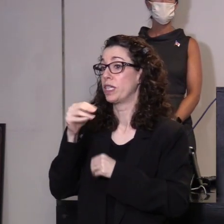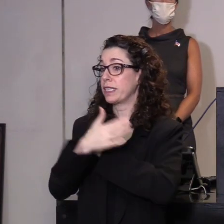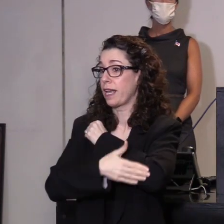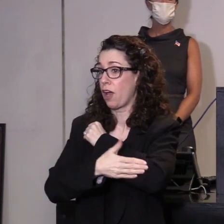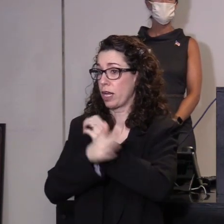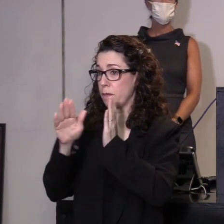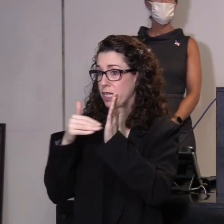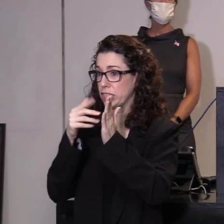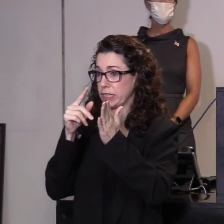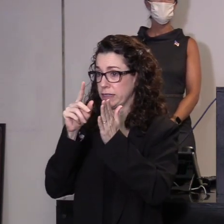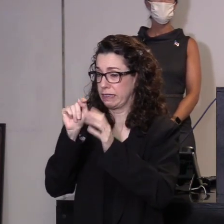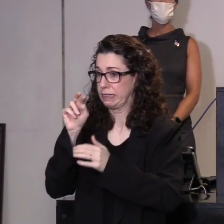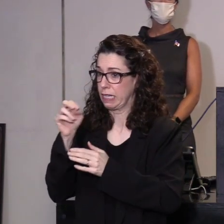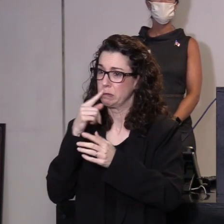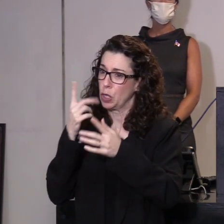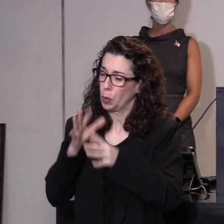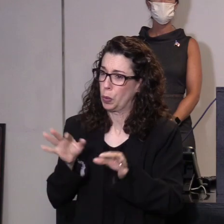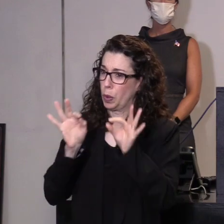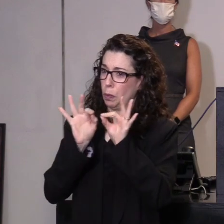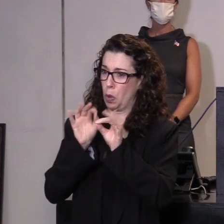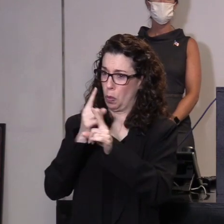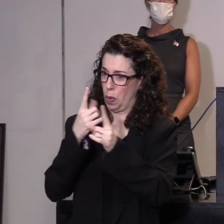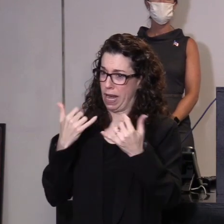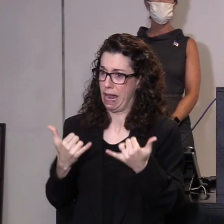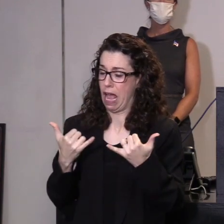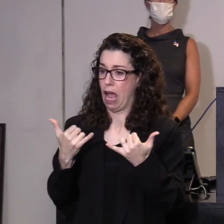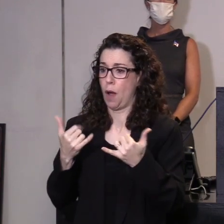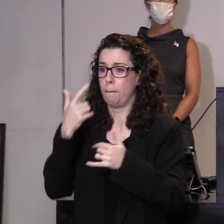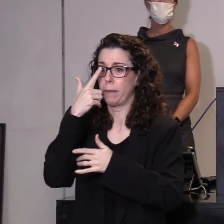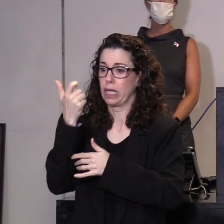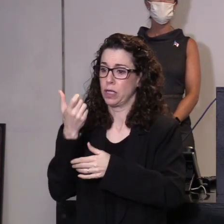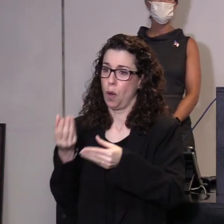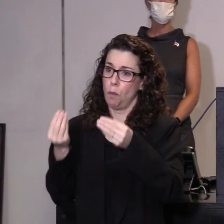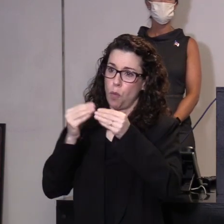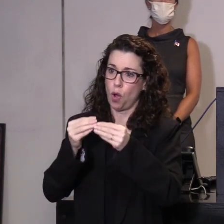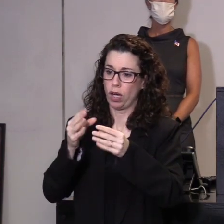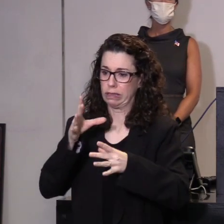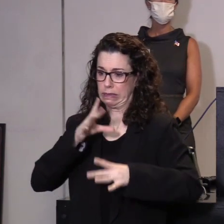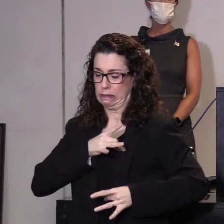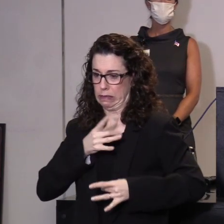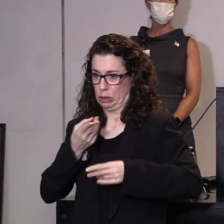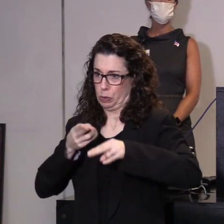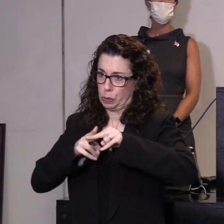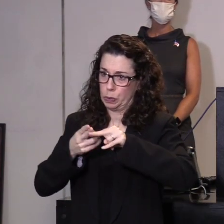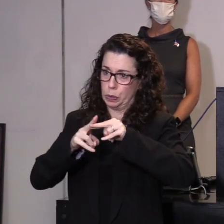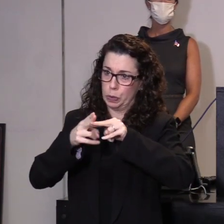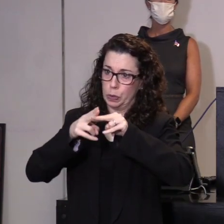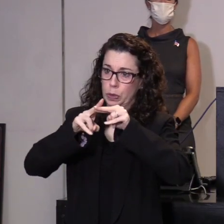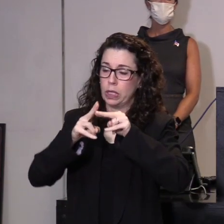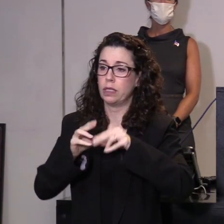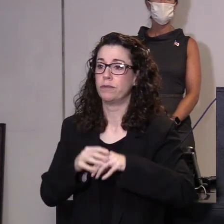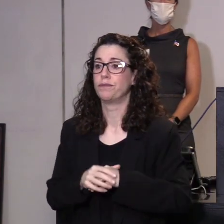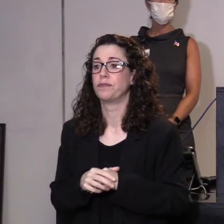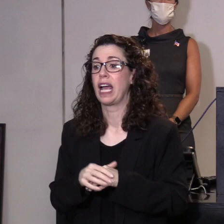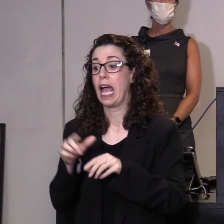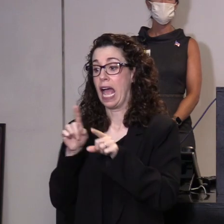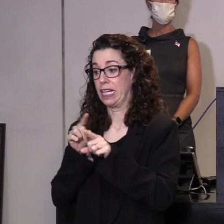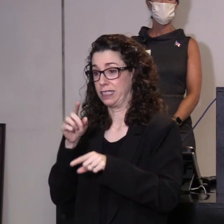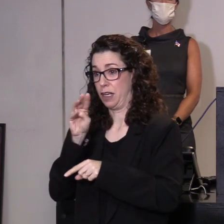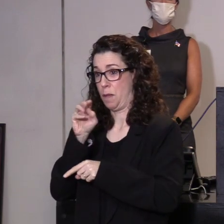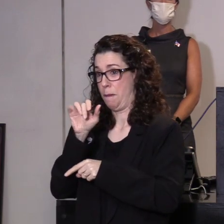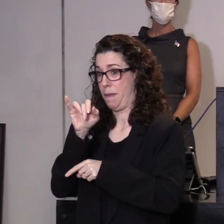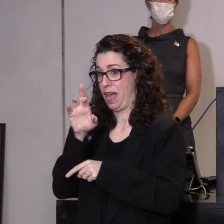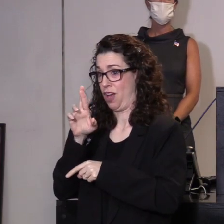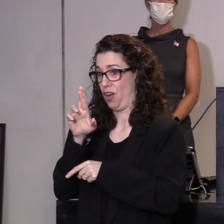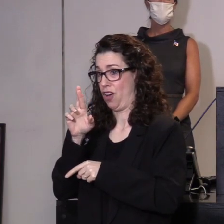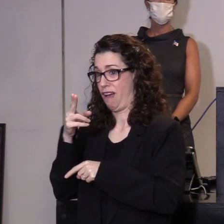really at a critical point as we continue to see record numbers of new cases being diagnosed. As Mayor Hutto alluded to, we're even seeing a